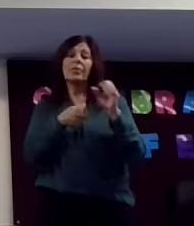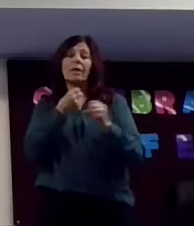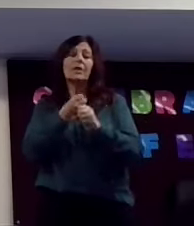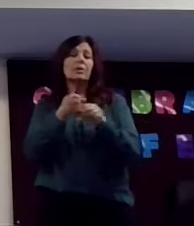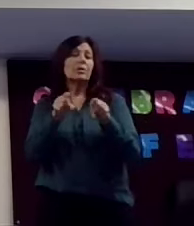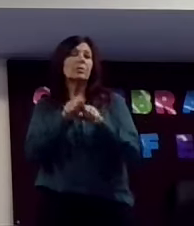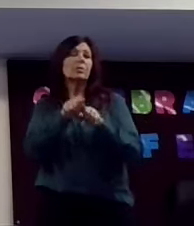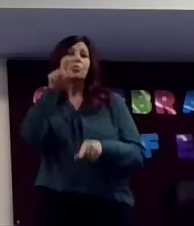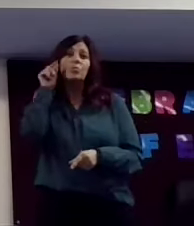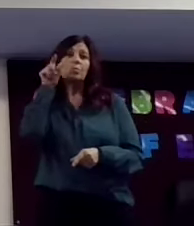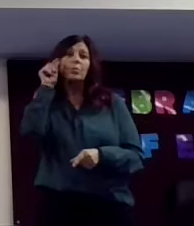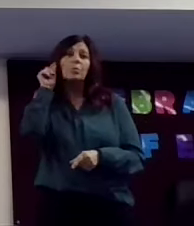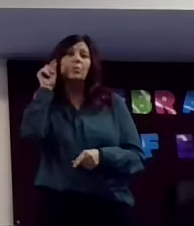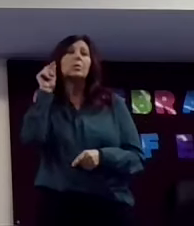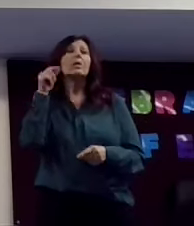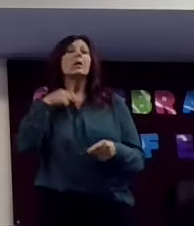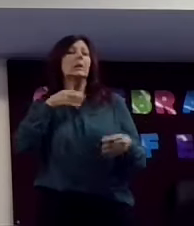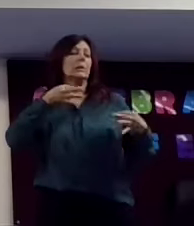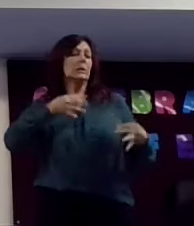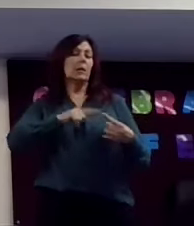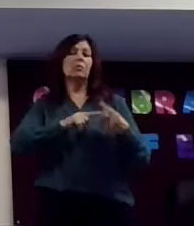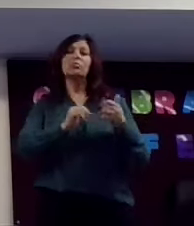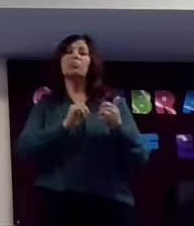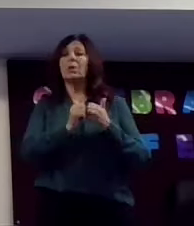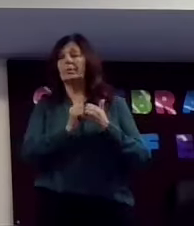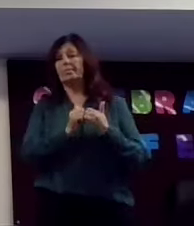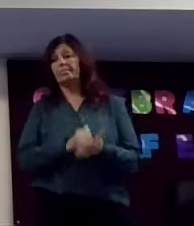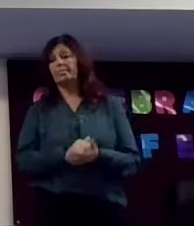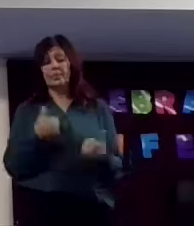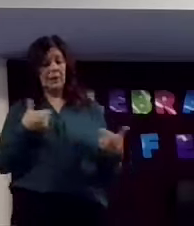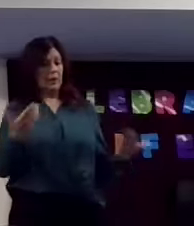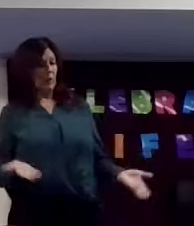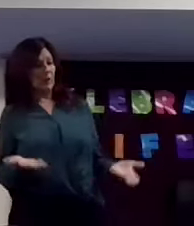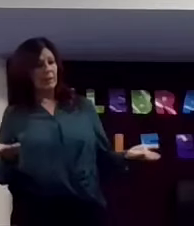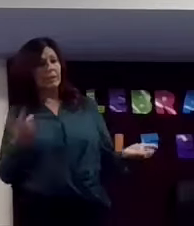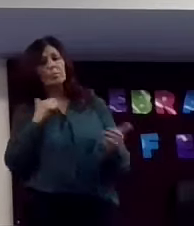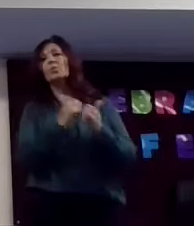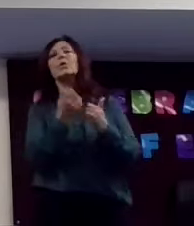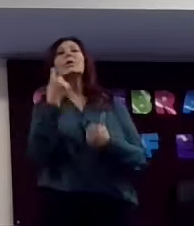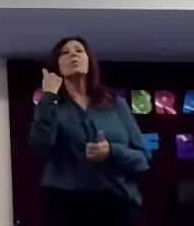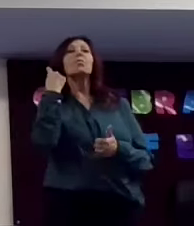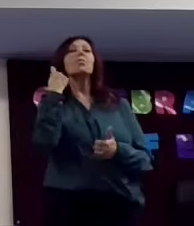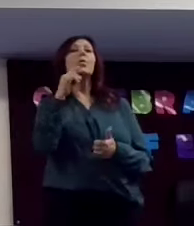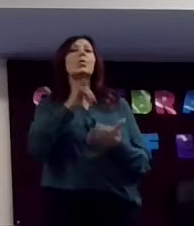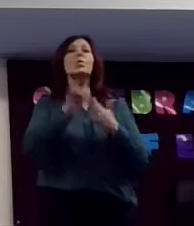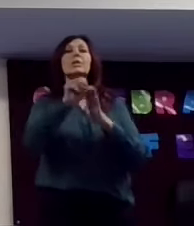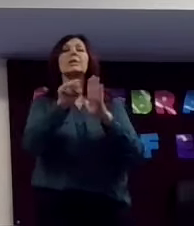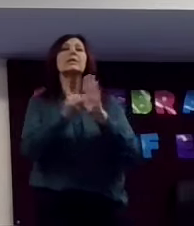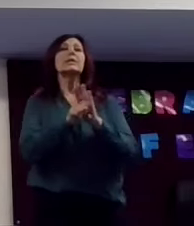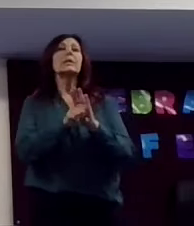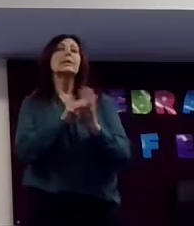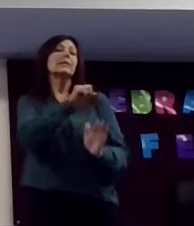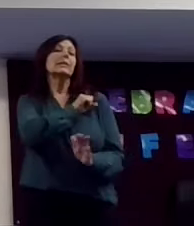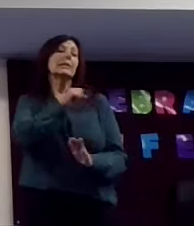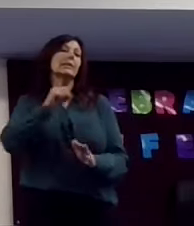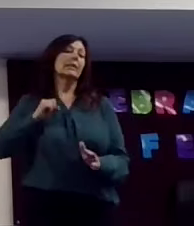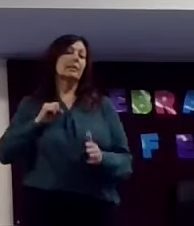York State trooper. I decided to run. So here I am running for New York State